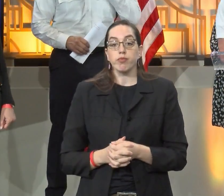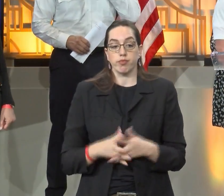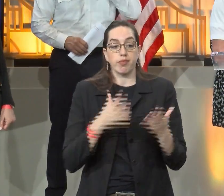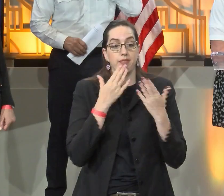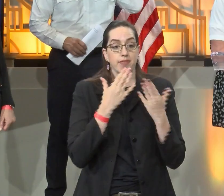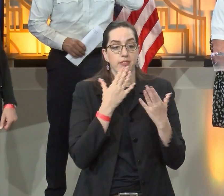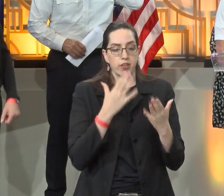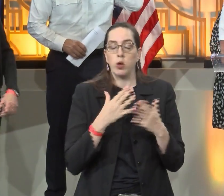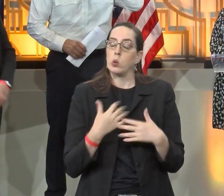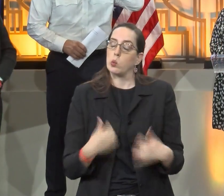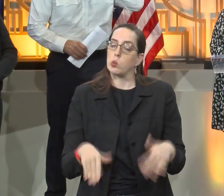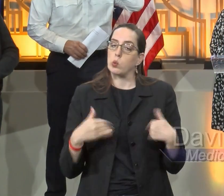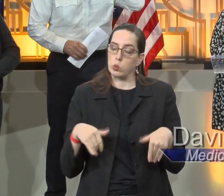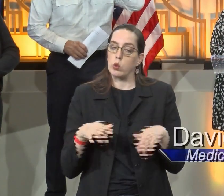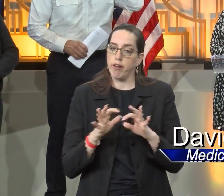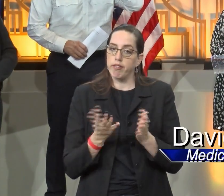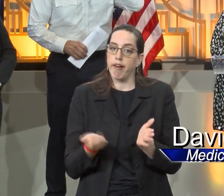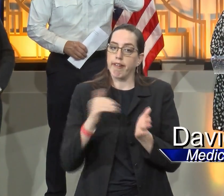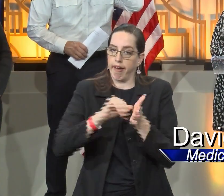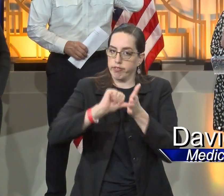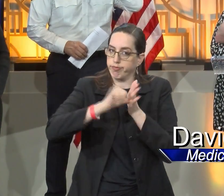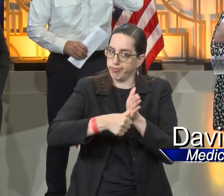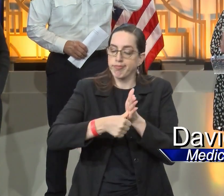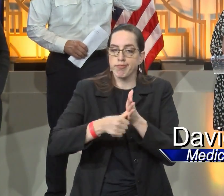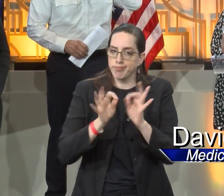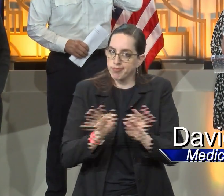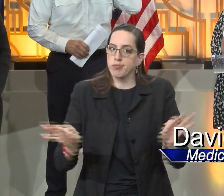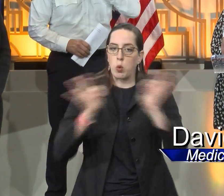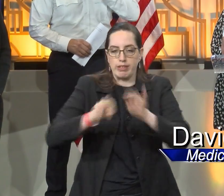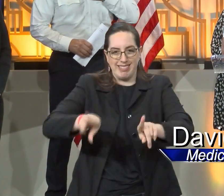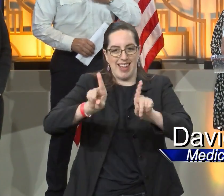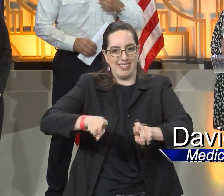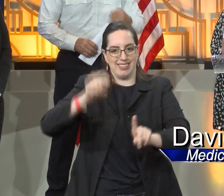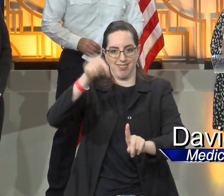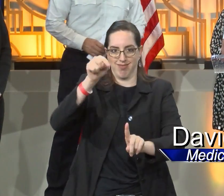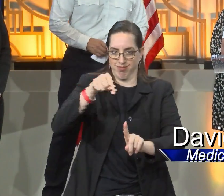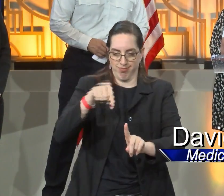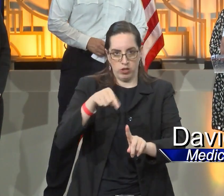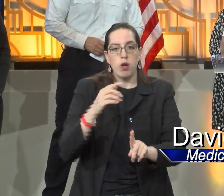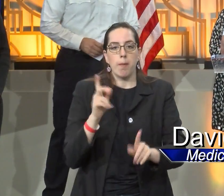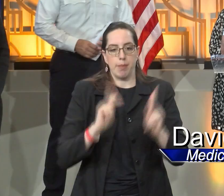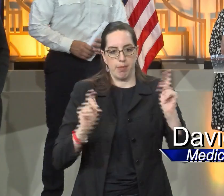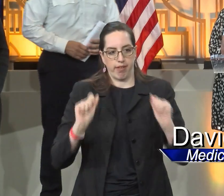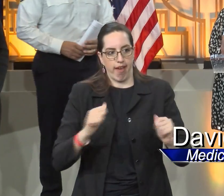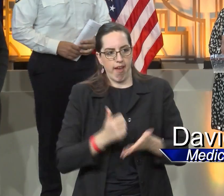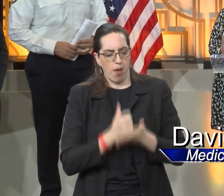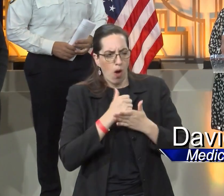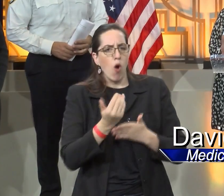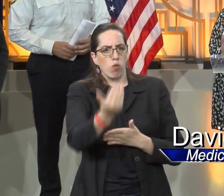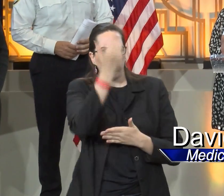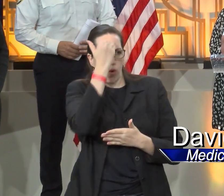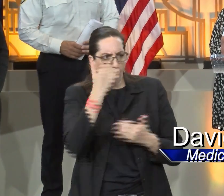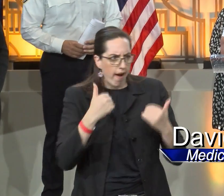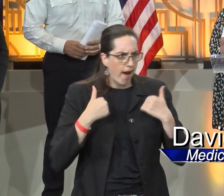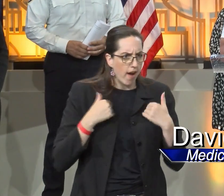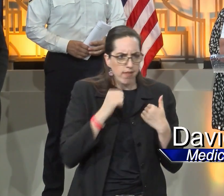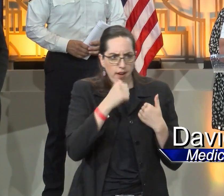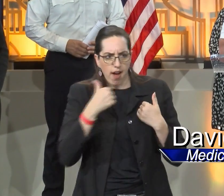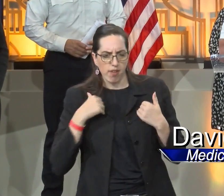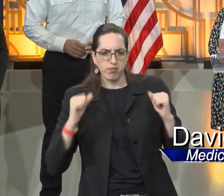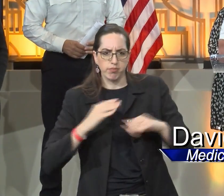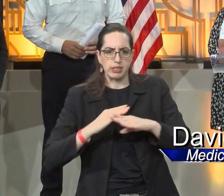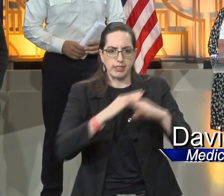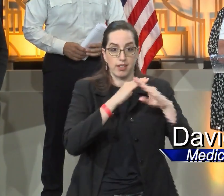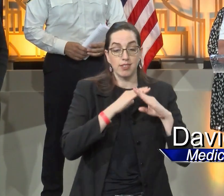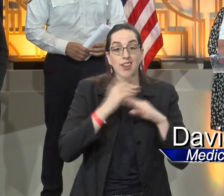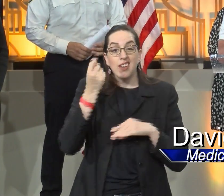Thank you, Mayor. We can't underscore the importance of testing so that people know how to protect themselves. I just want to point out that the mayor reported an additional